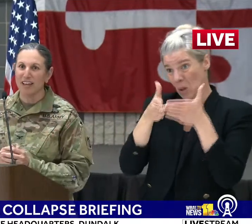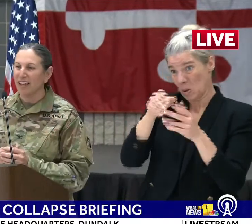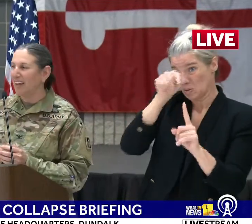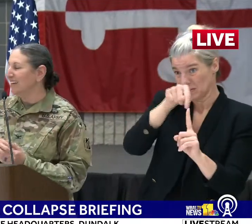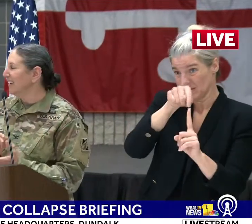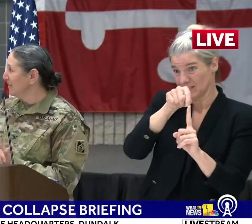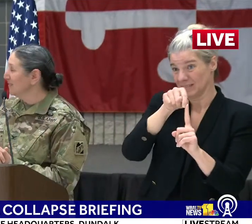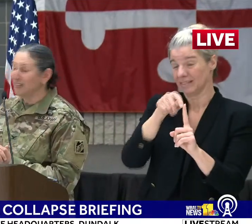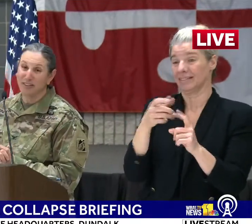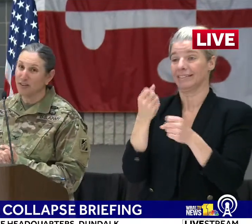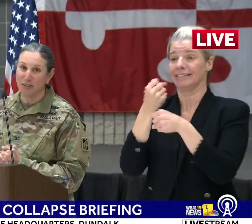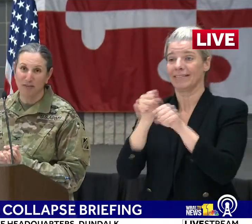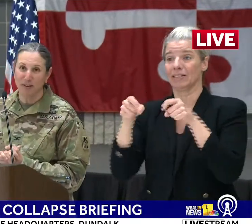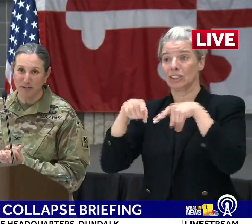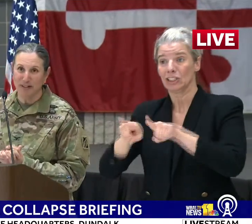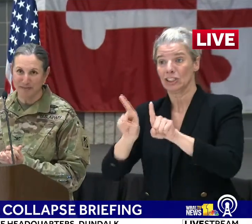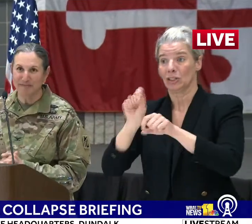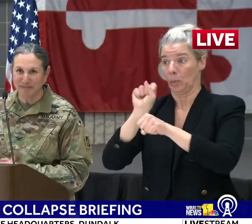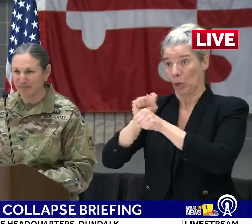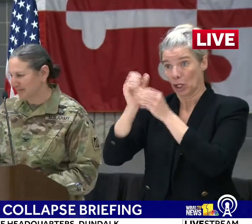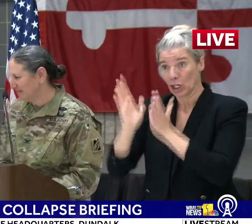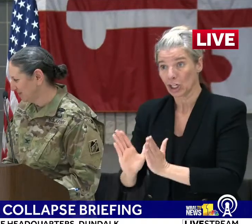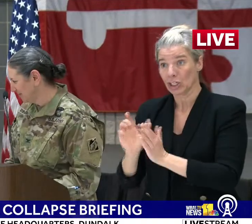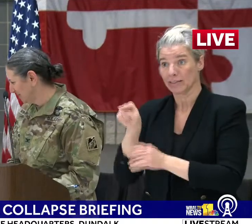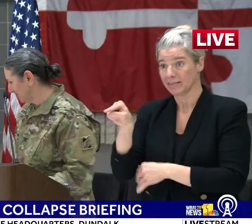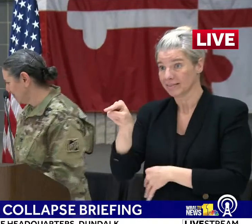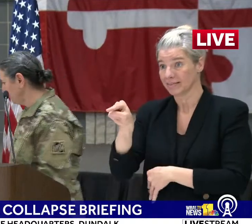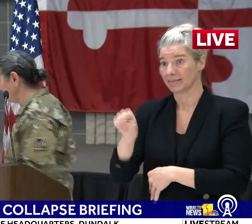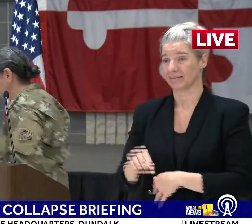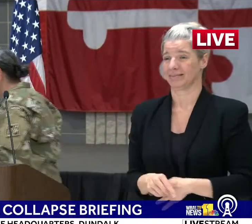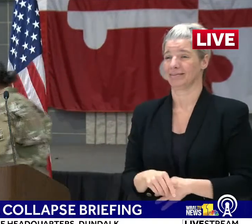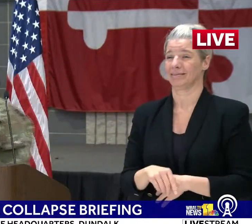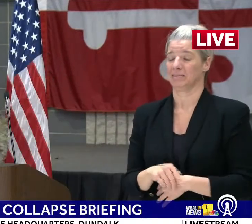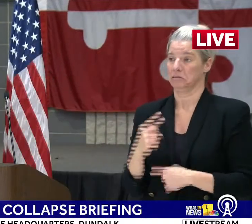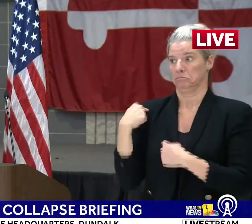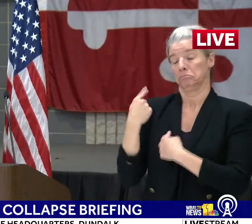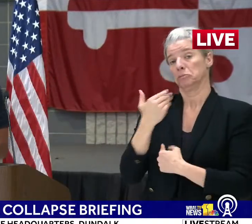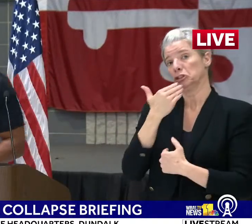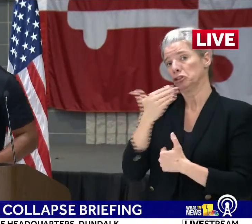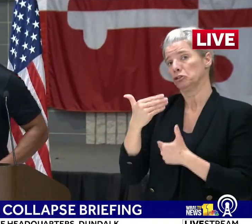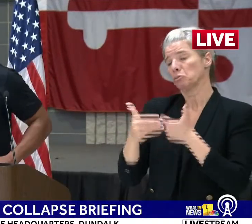the workers, and it's going very well.